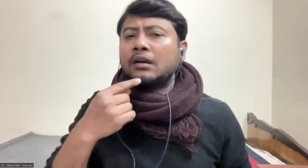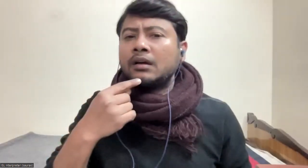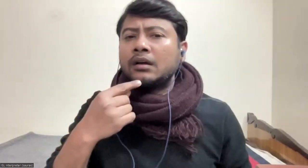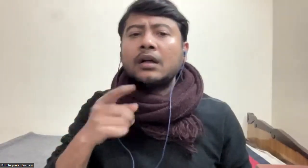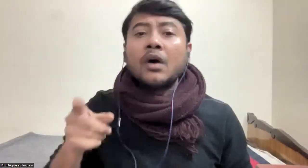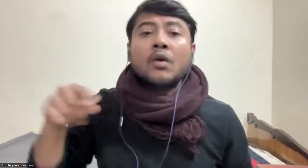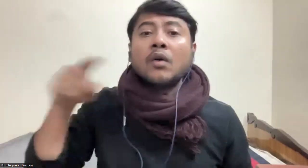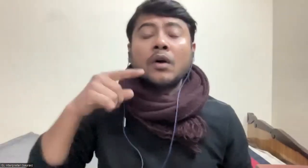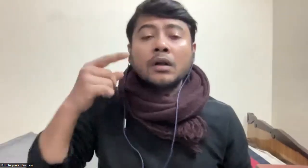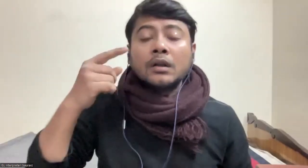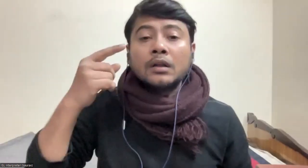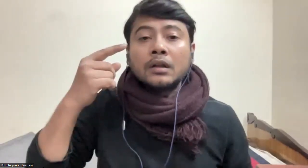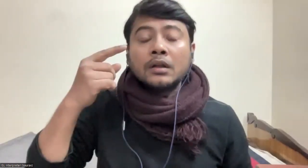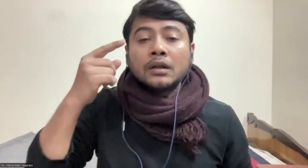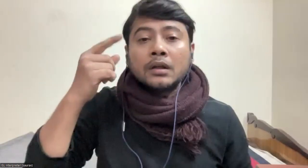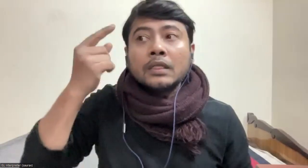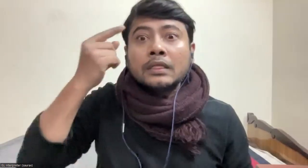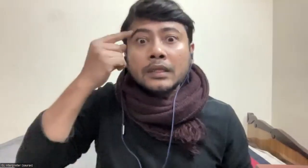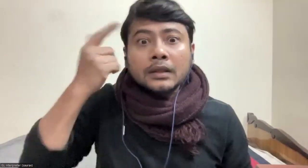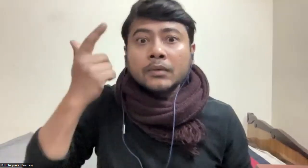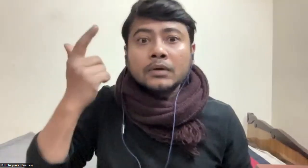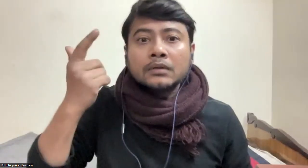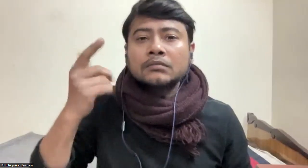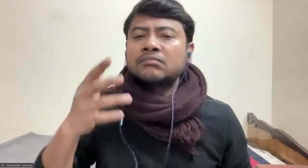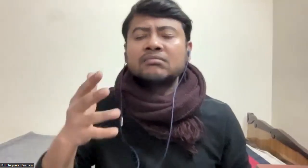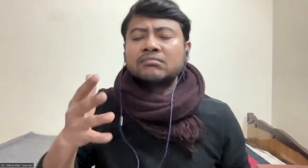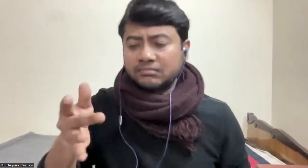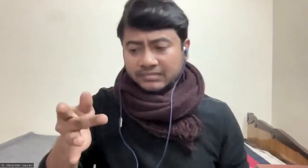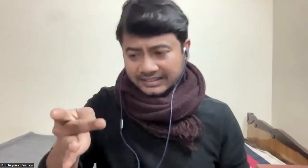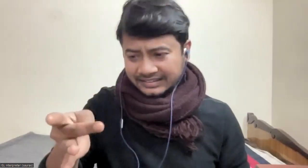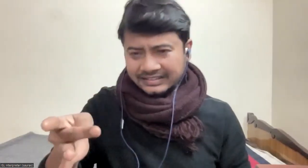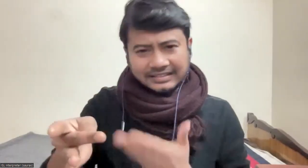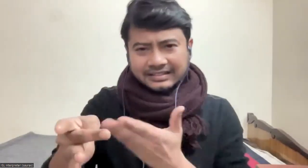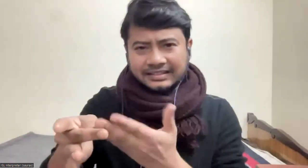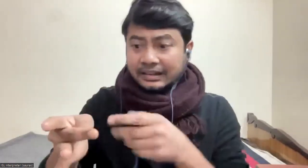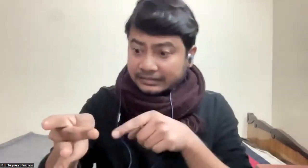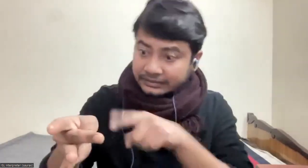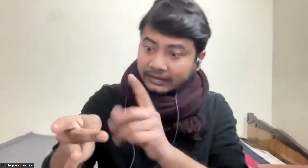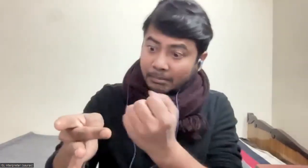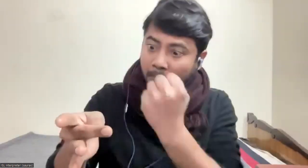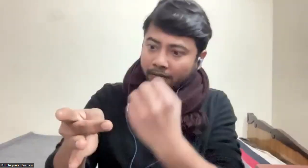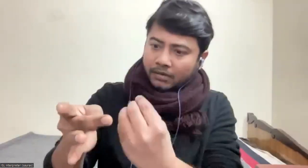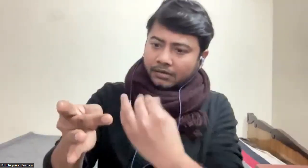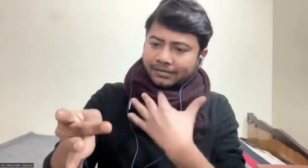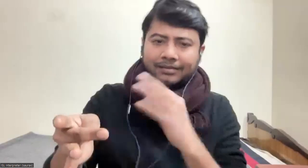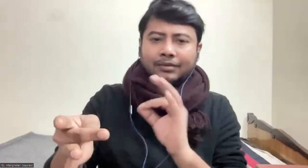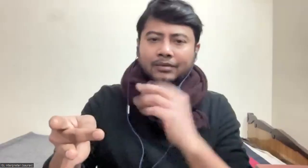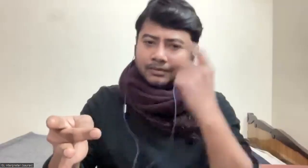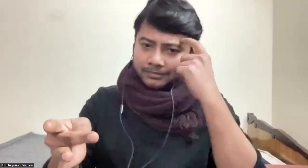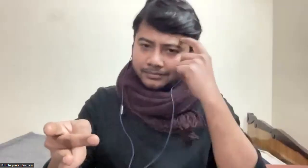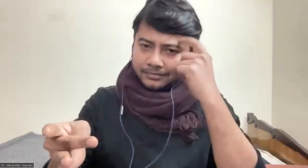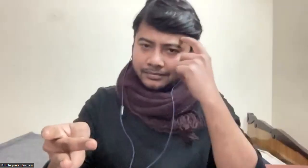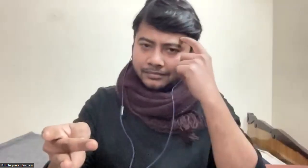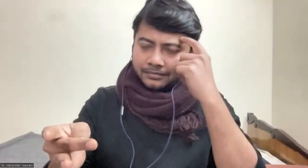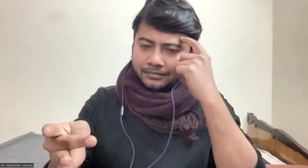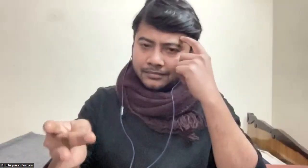of effect in us. But uh, so there are many people who don't